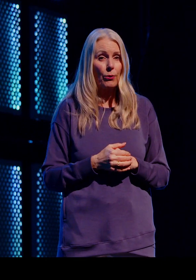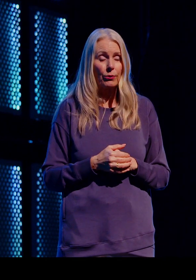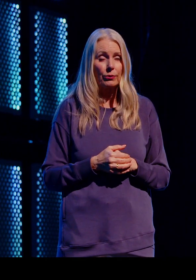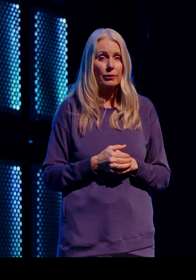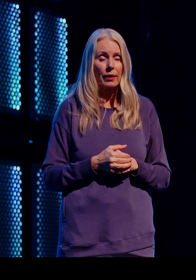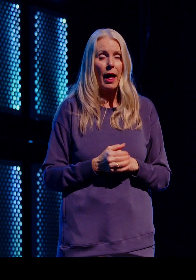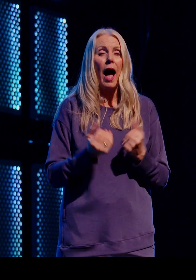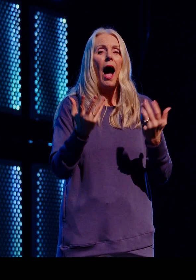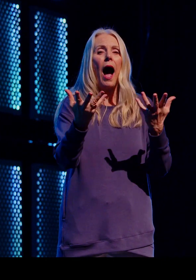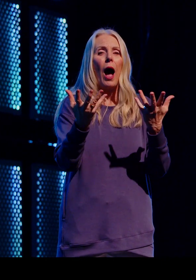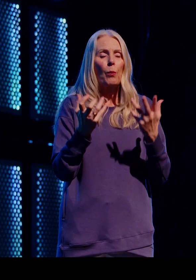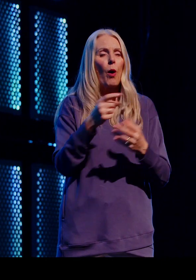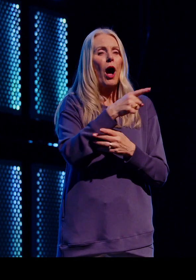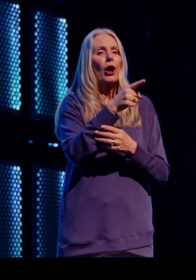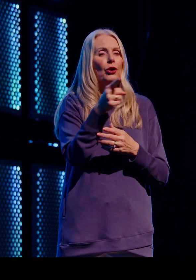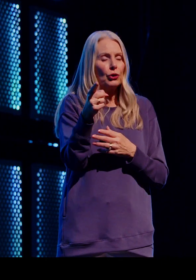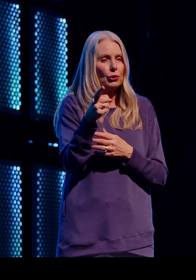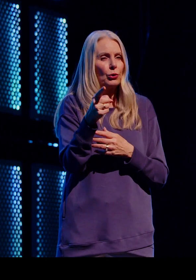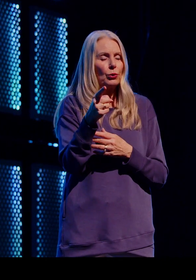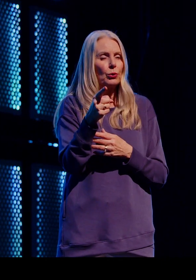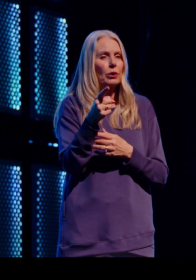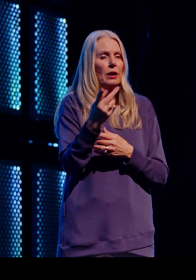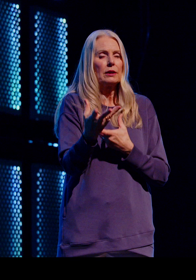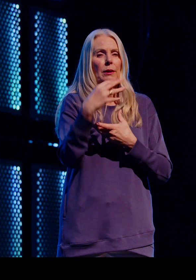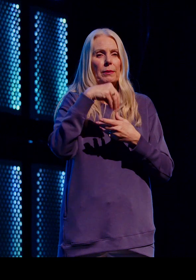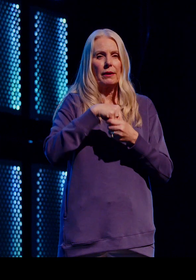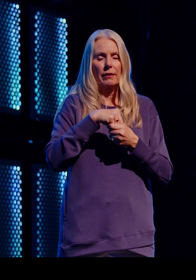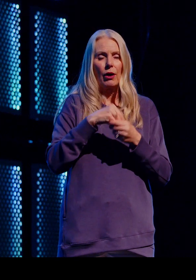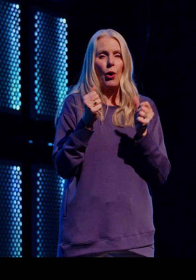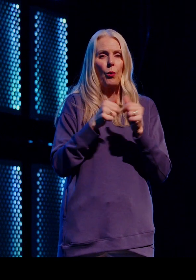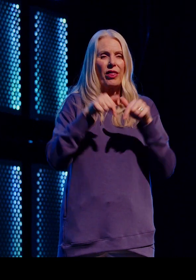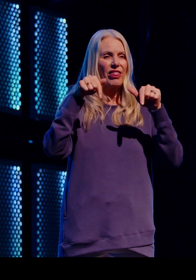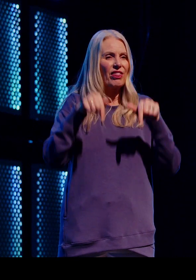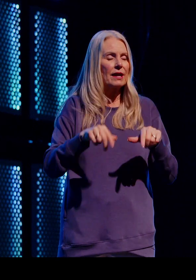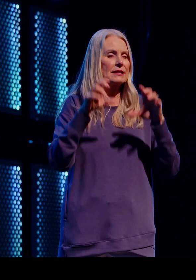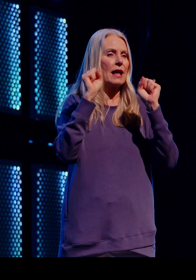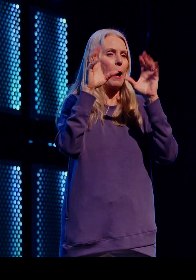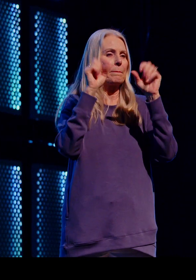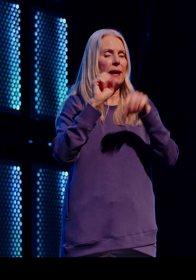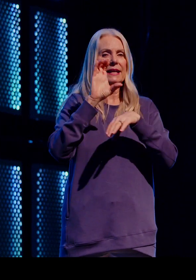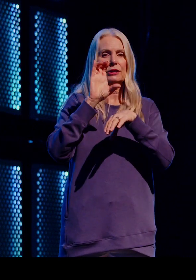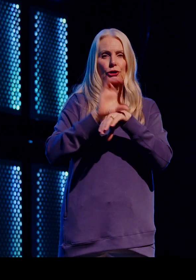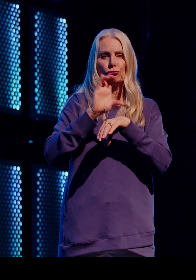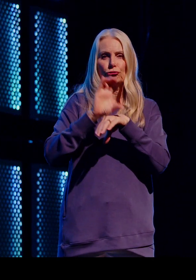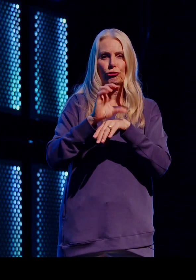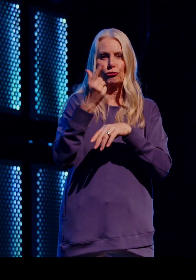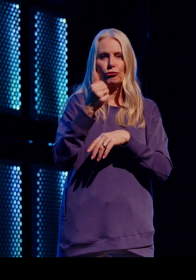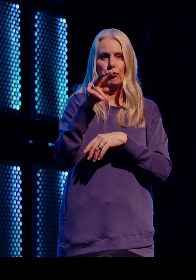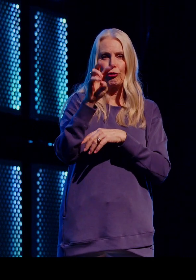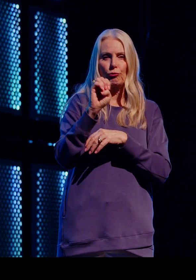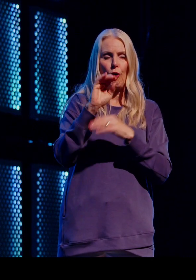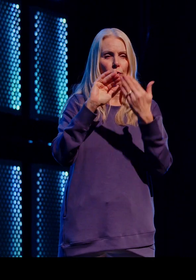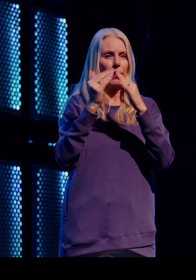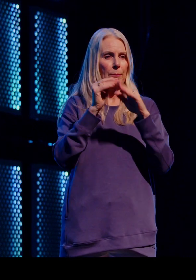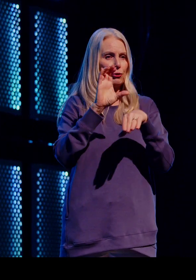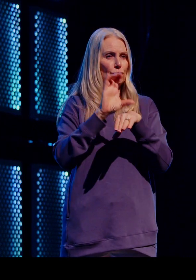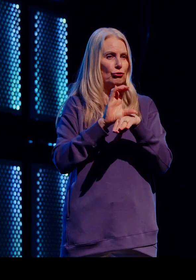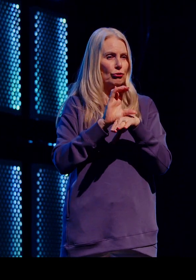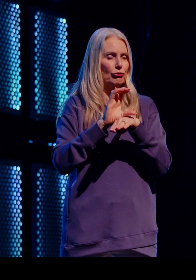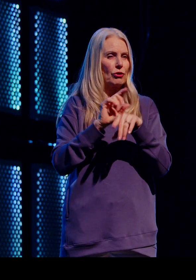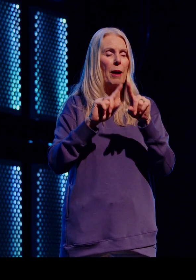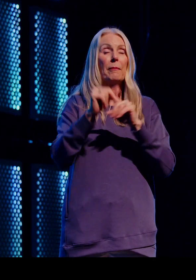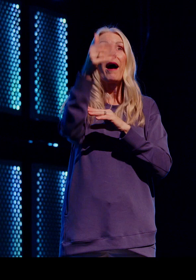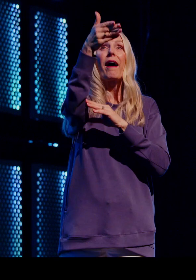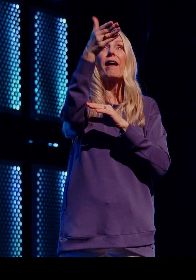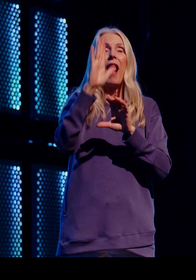I want you to be a part of this amazing church called the Grove Community Church, because we're doing some amazing things. But God is doing